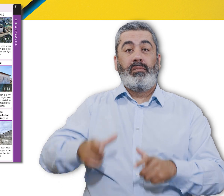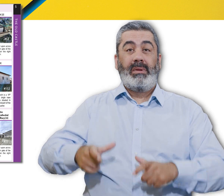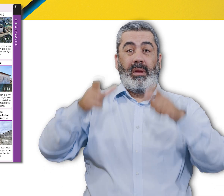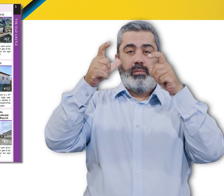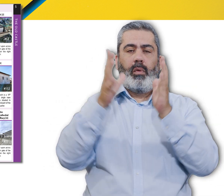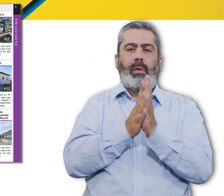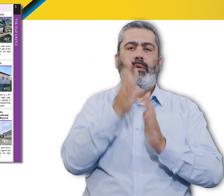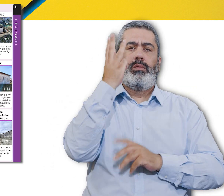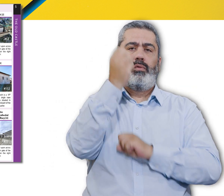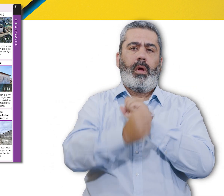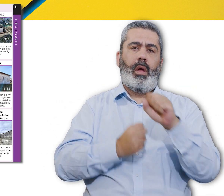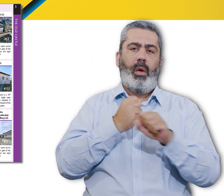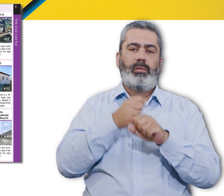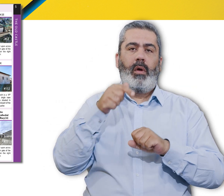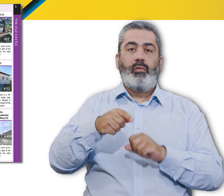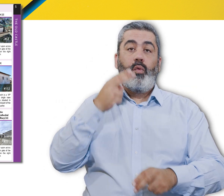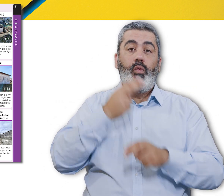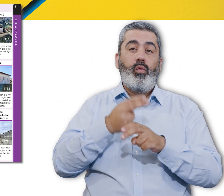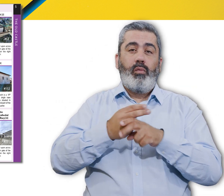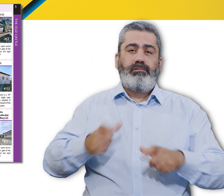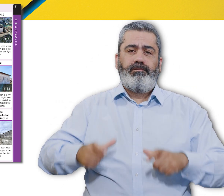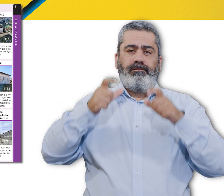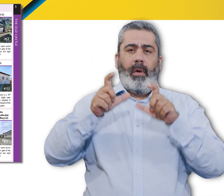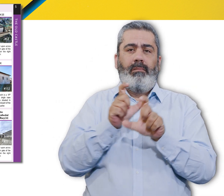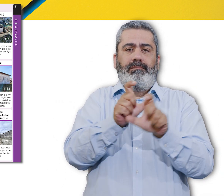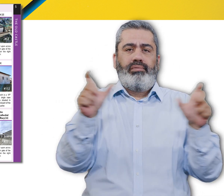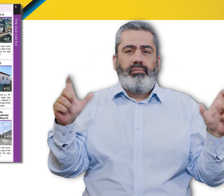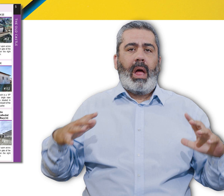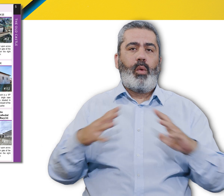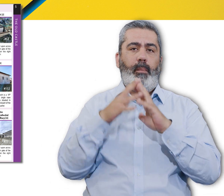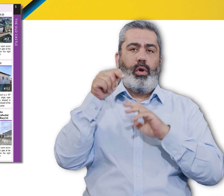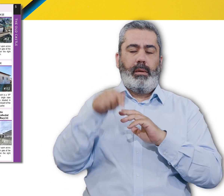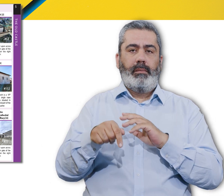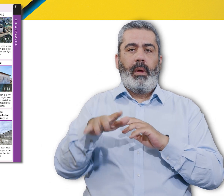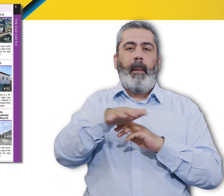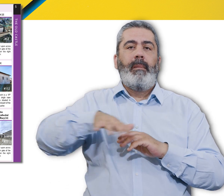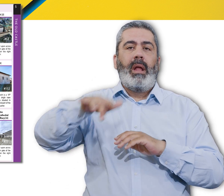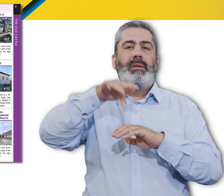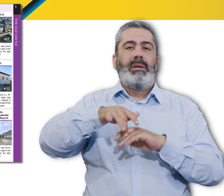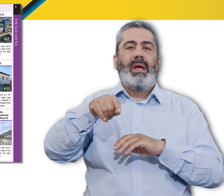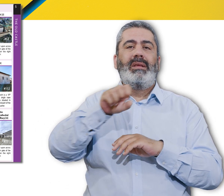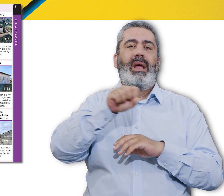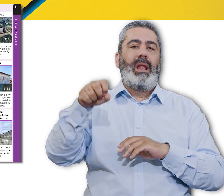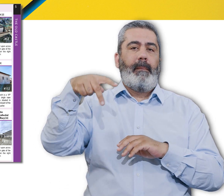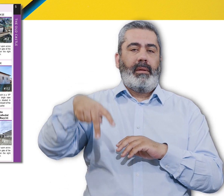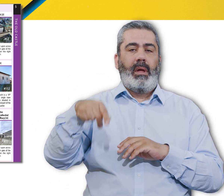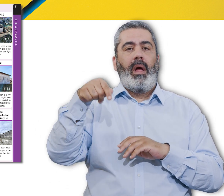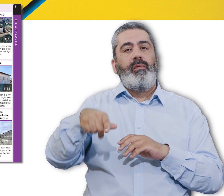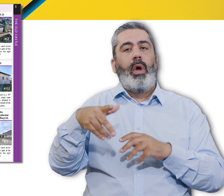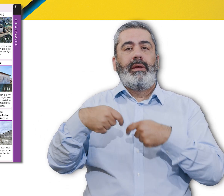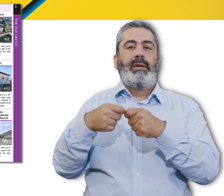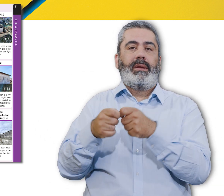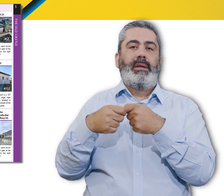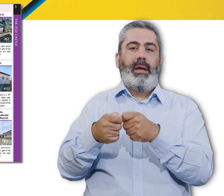tower is a 13th century phase and the main tower of the upper city. The castle's ticket office, number 254, is